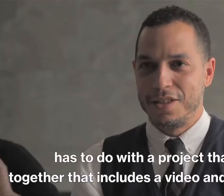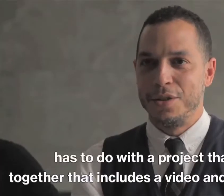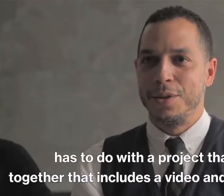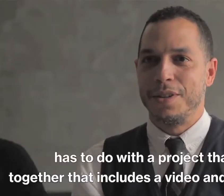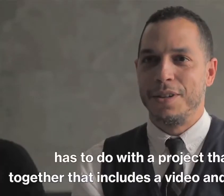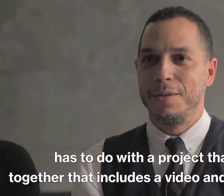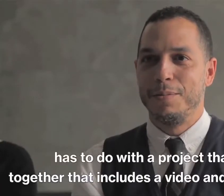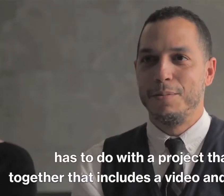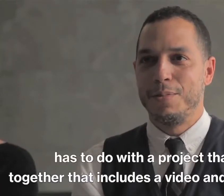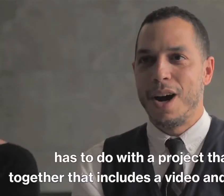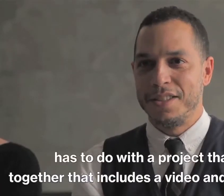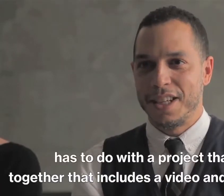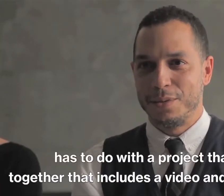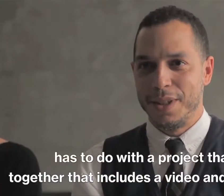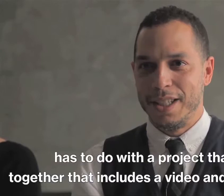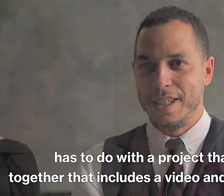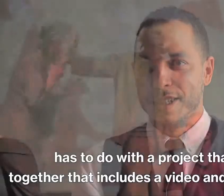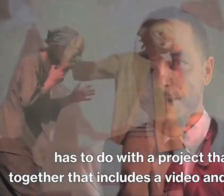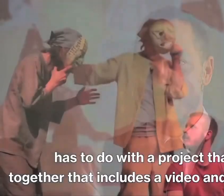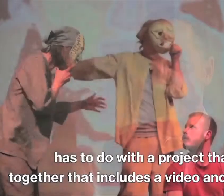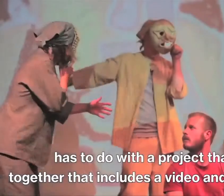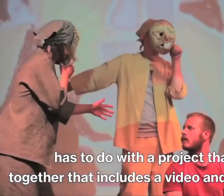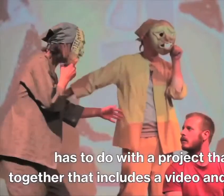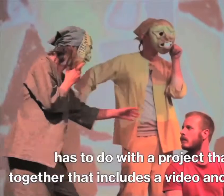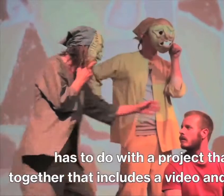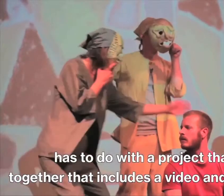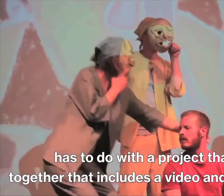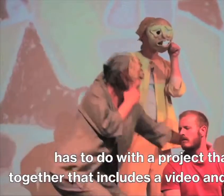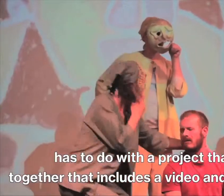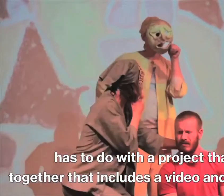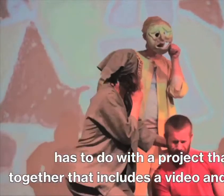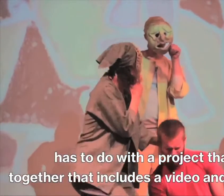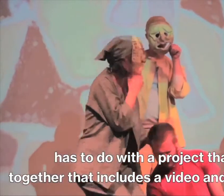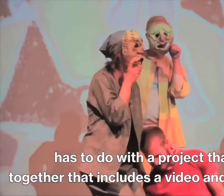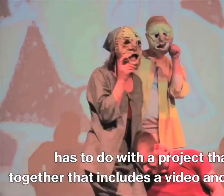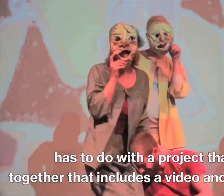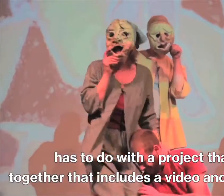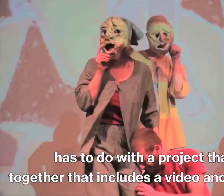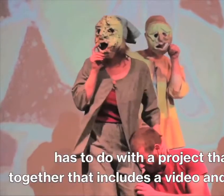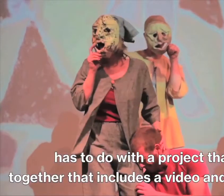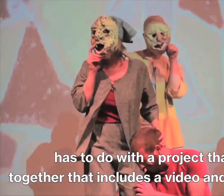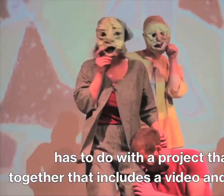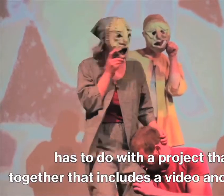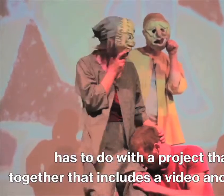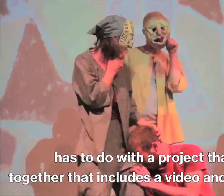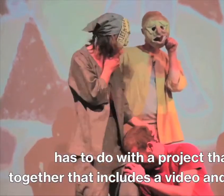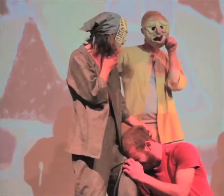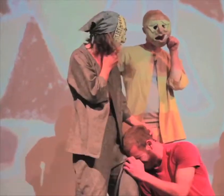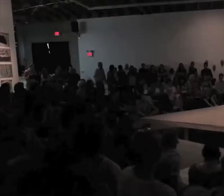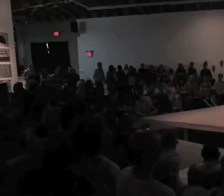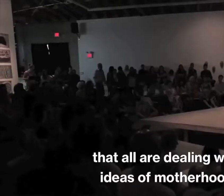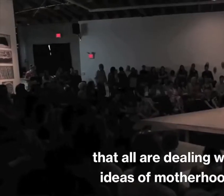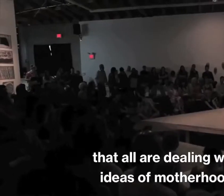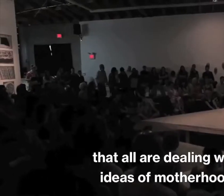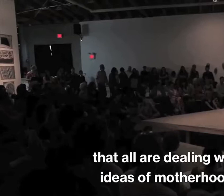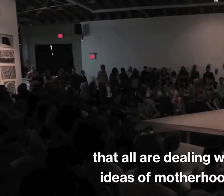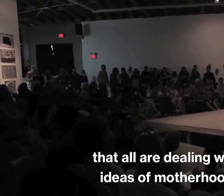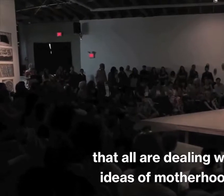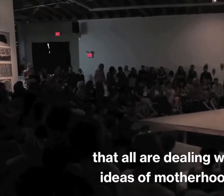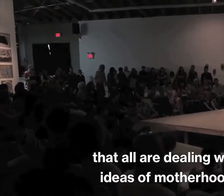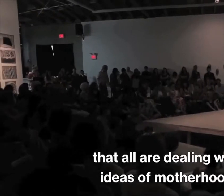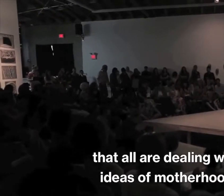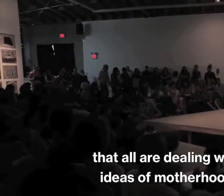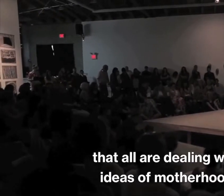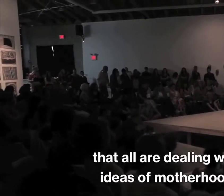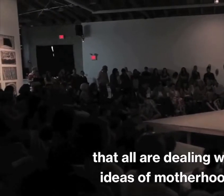has to do with a project we put together that includes a video and a performance that all are dealing